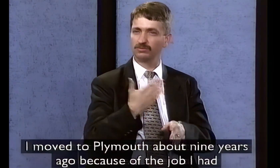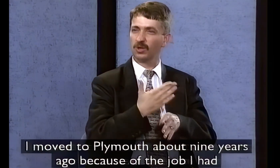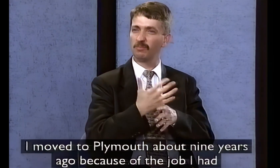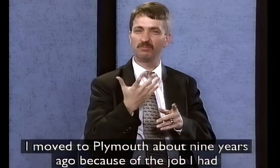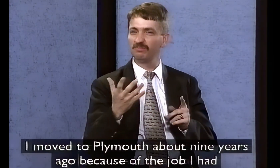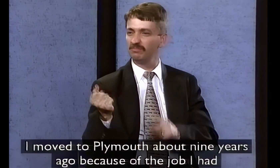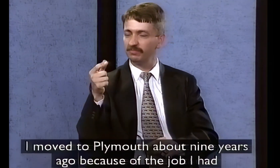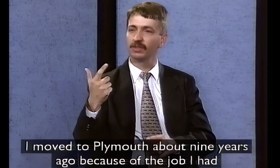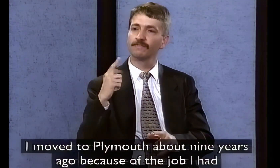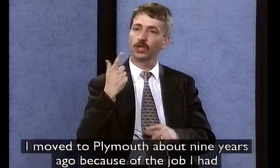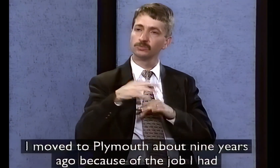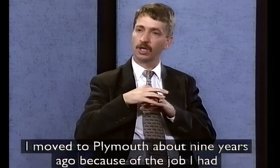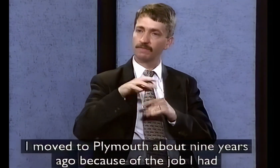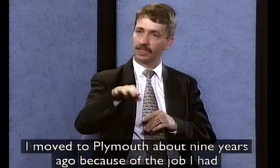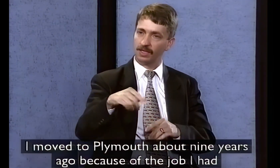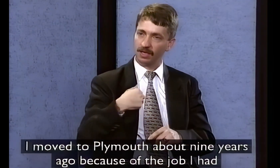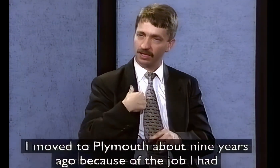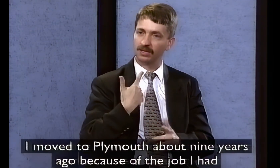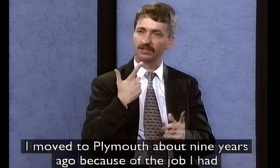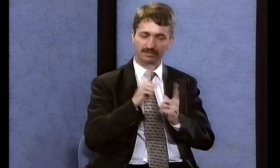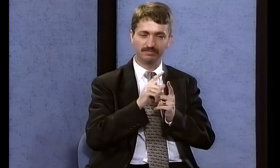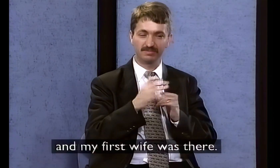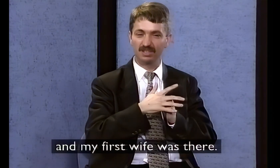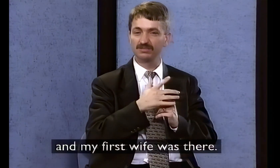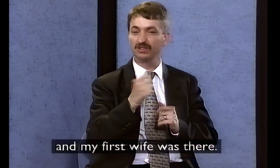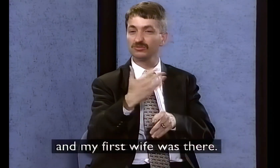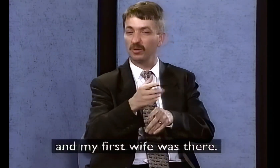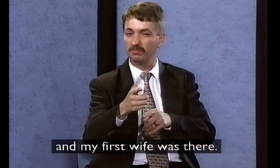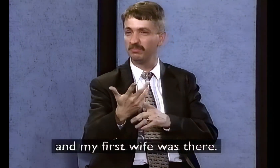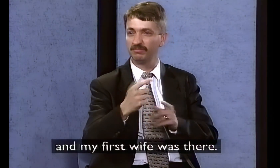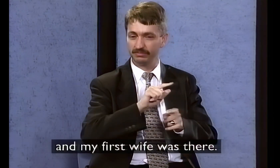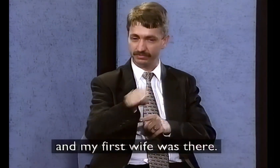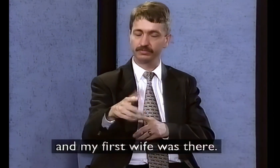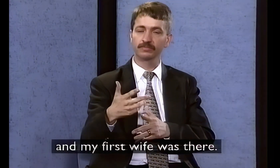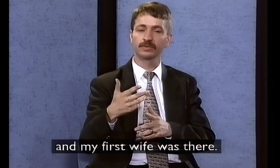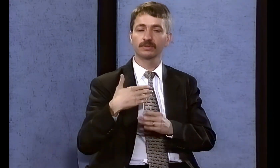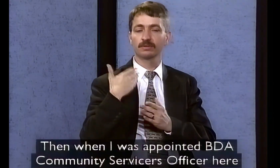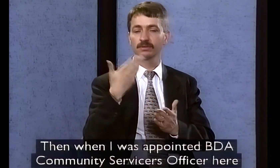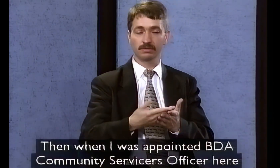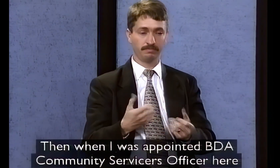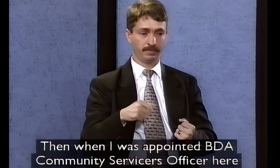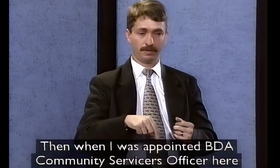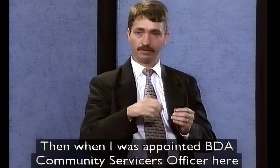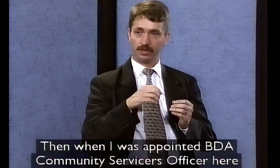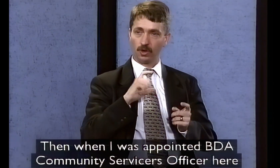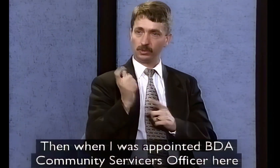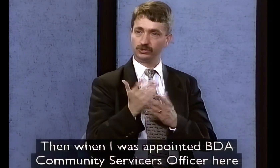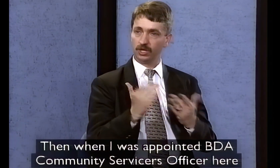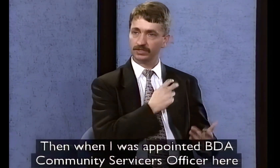ago because of the job I had, and my first wife was there. That's where we met and married. And then, when I was appointed as Community